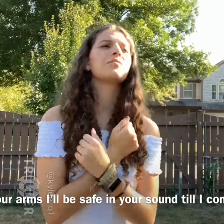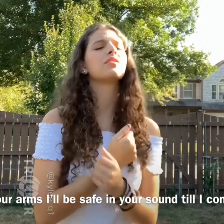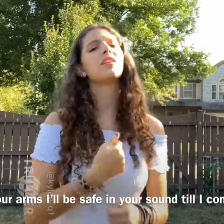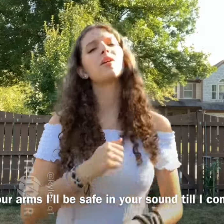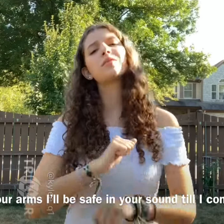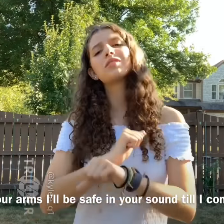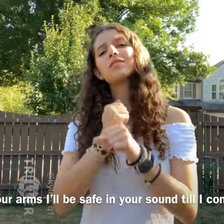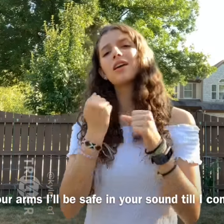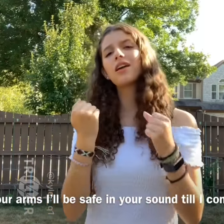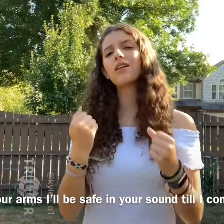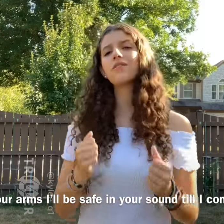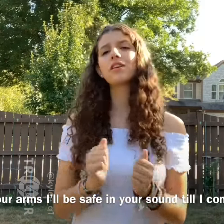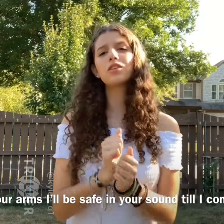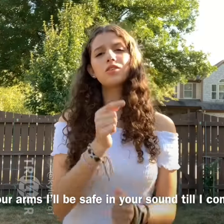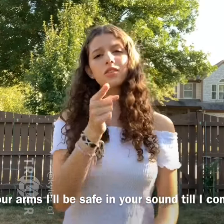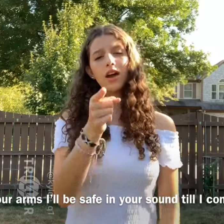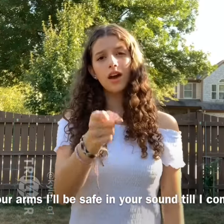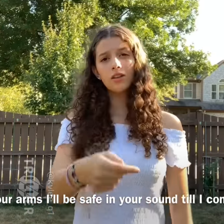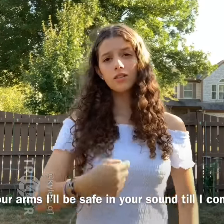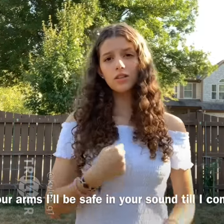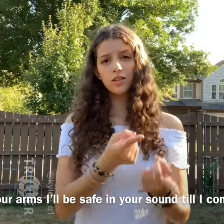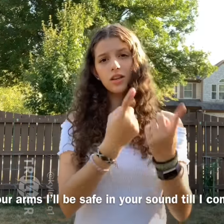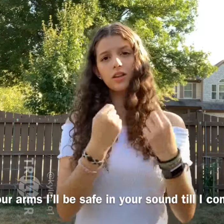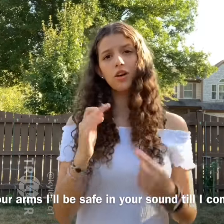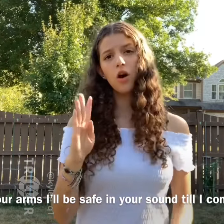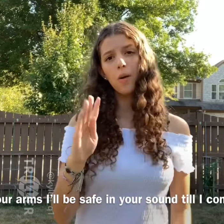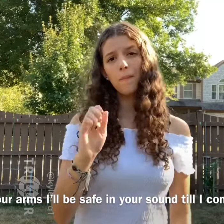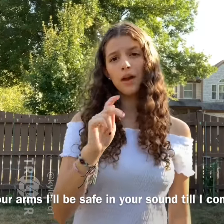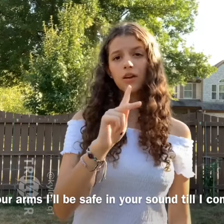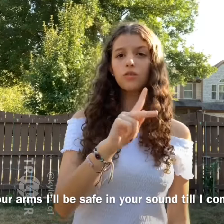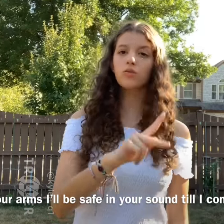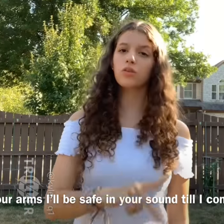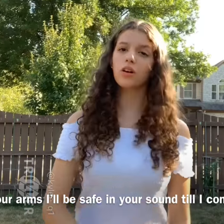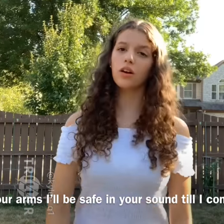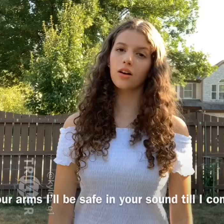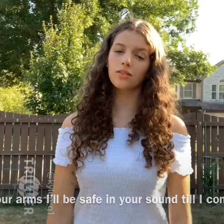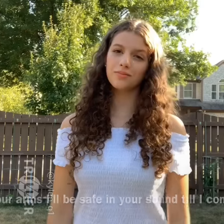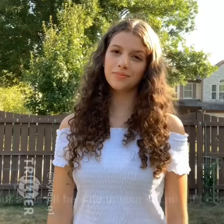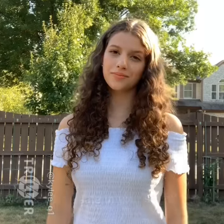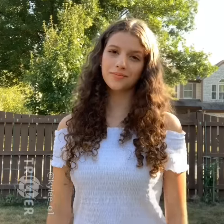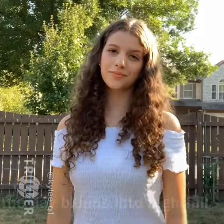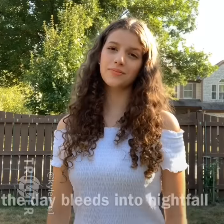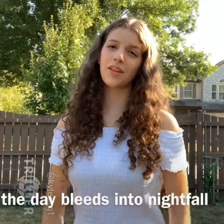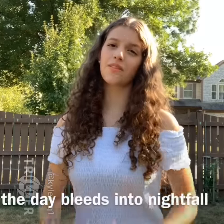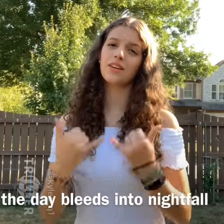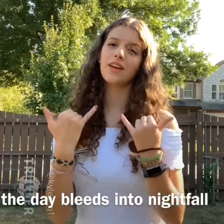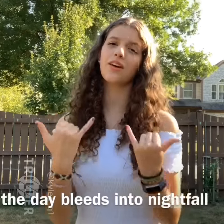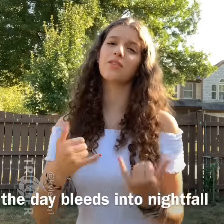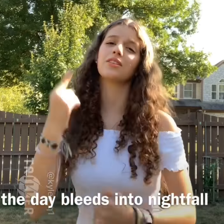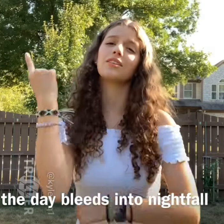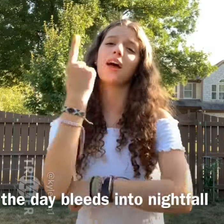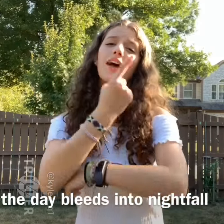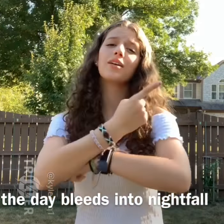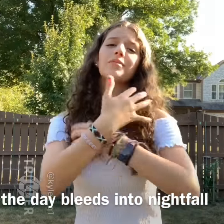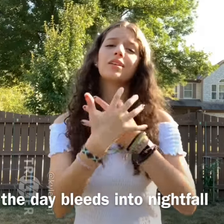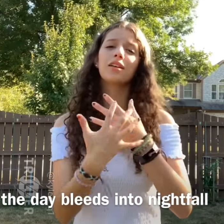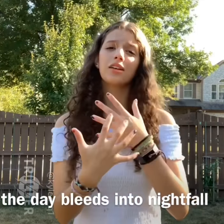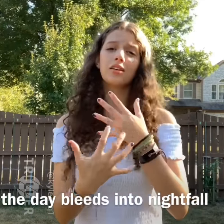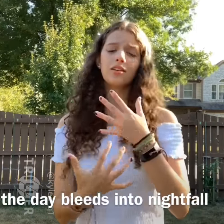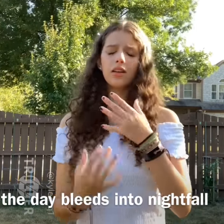I'll be safe in your soul till I come back around But now the day bleeds